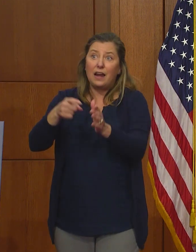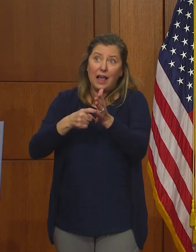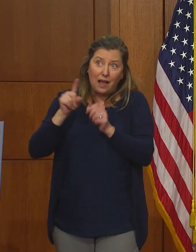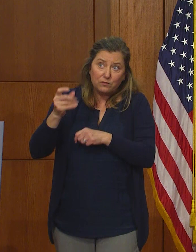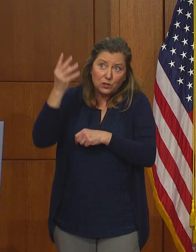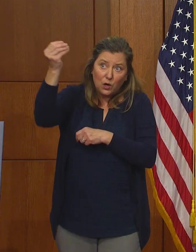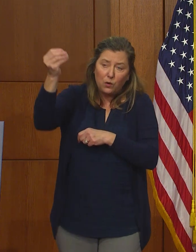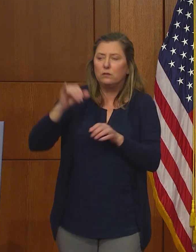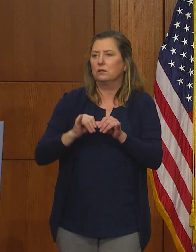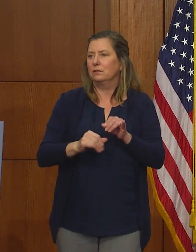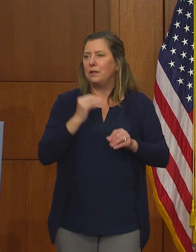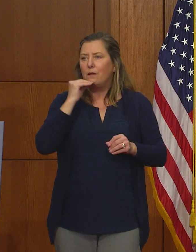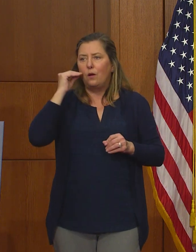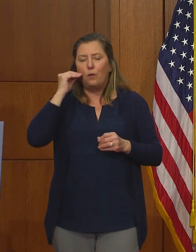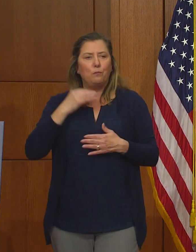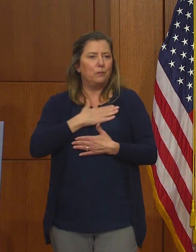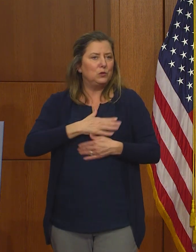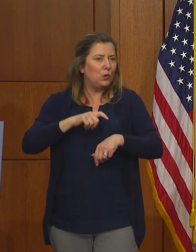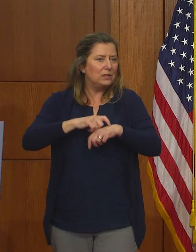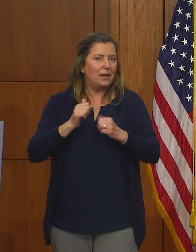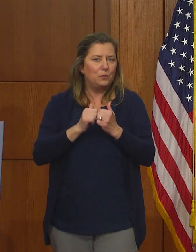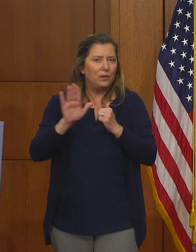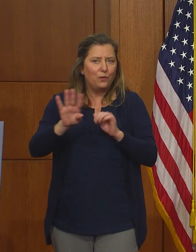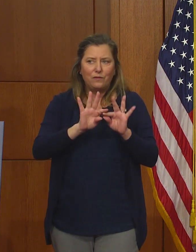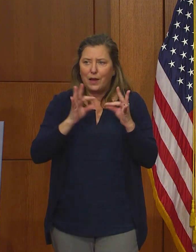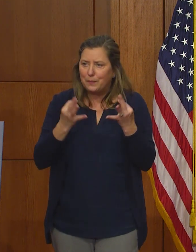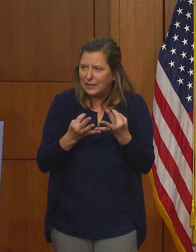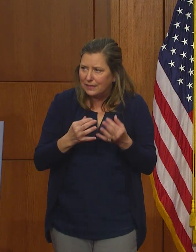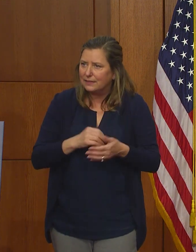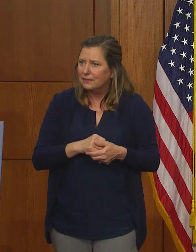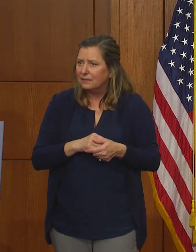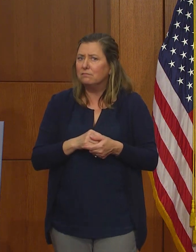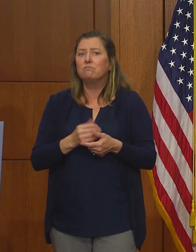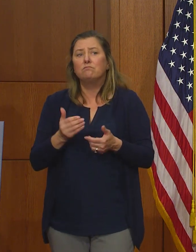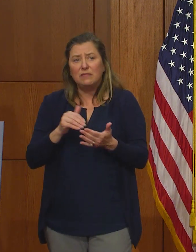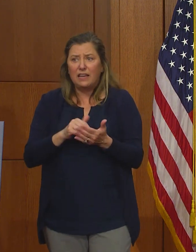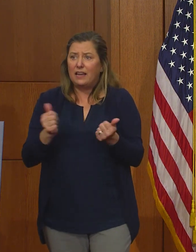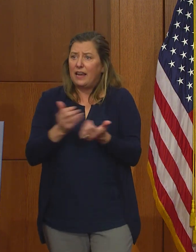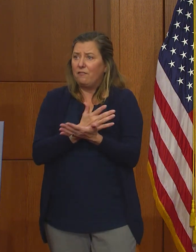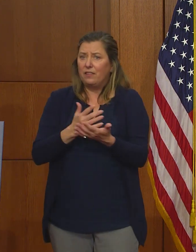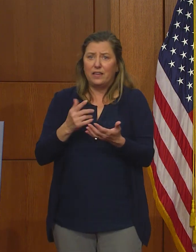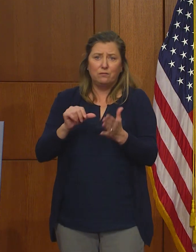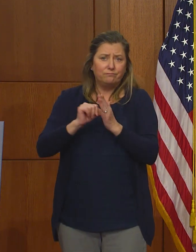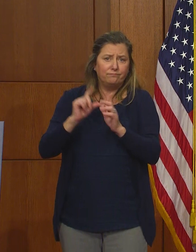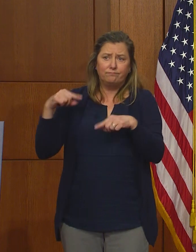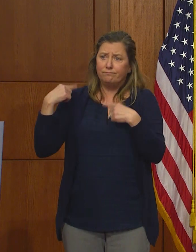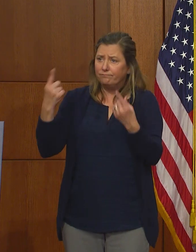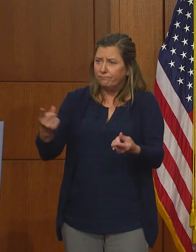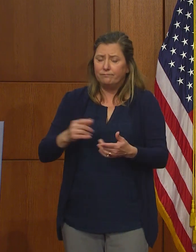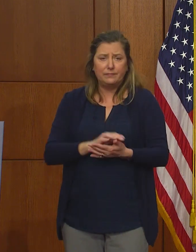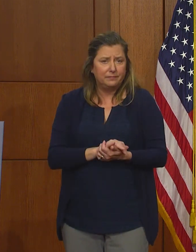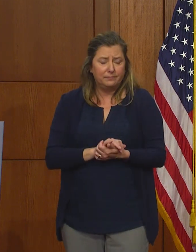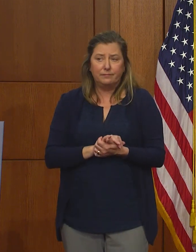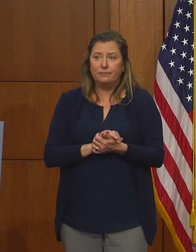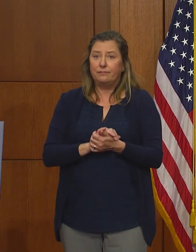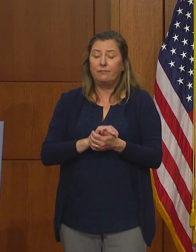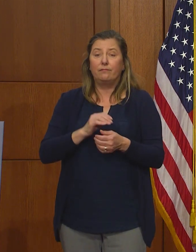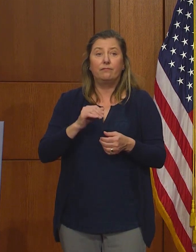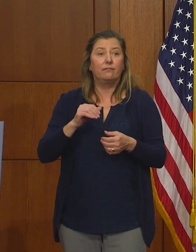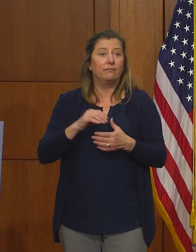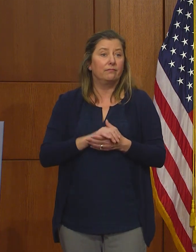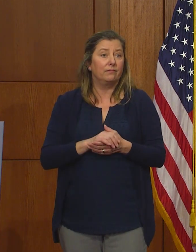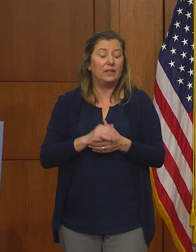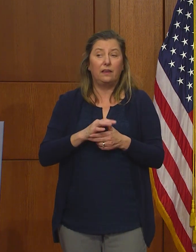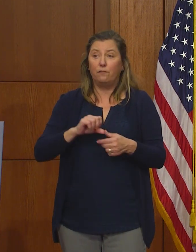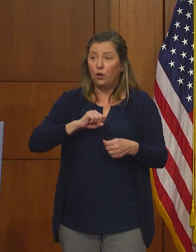stay at home. Enjoy your time with your family. And again, the things that we've been saying all along, the covering your face if